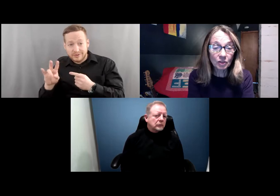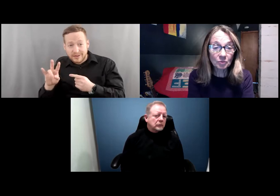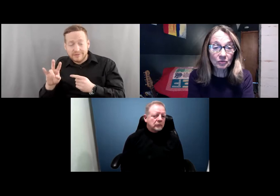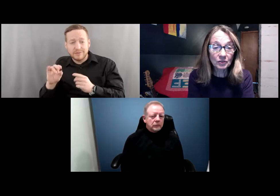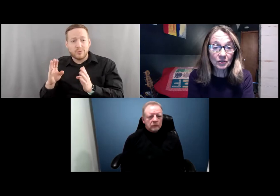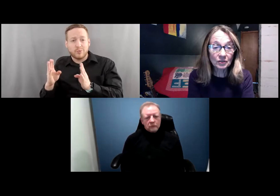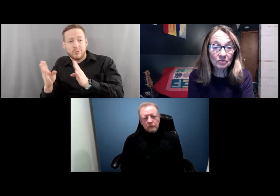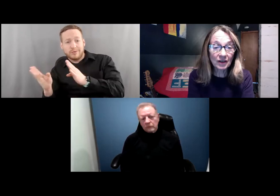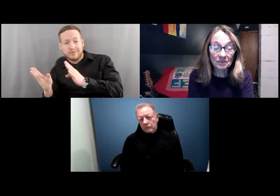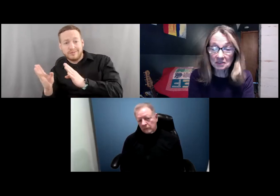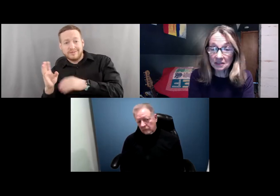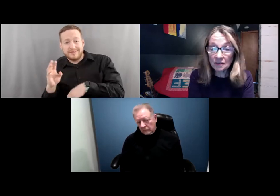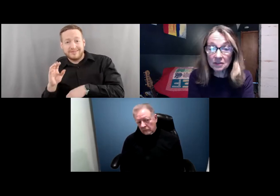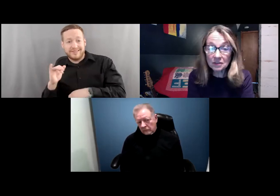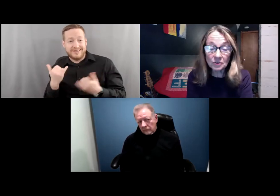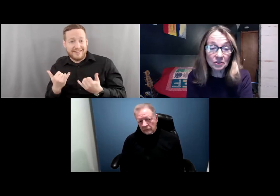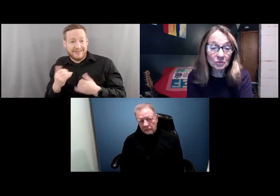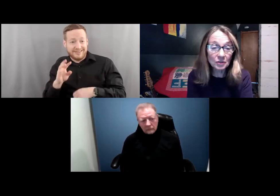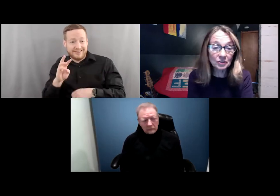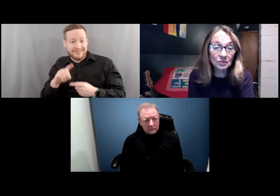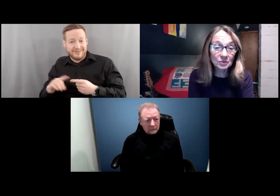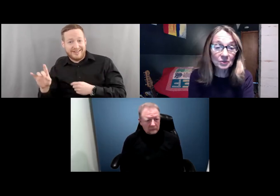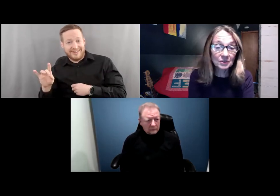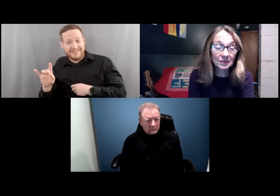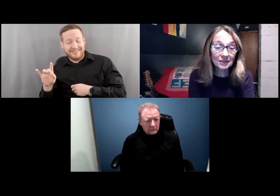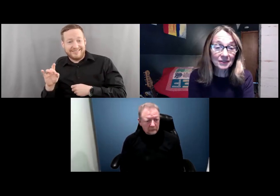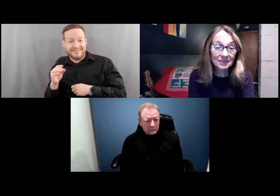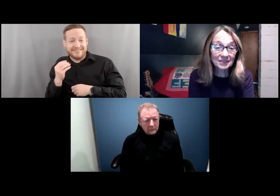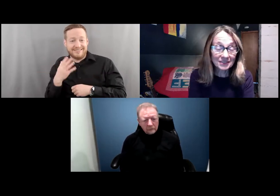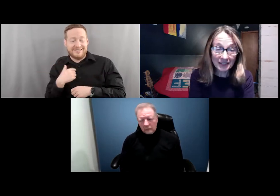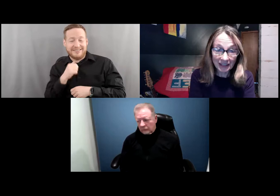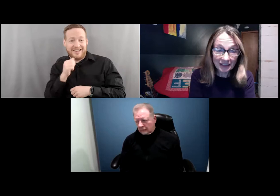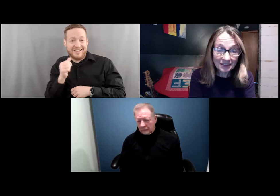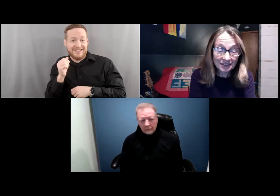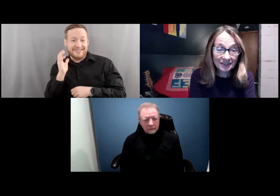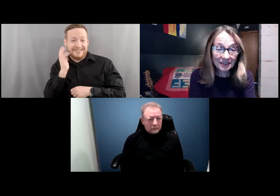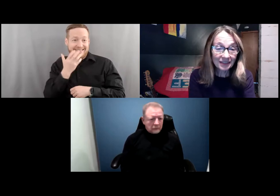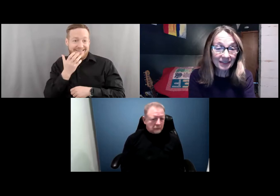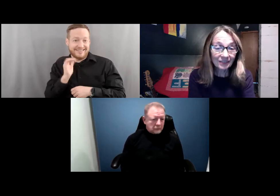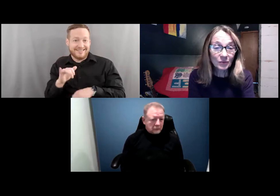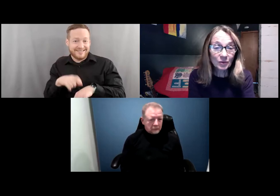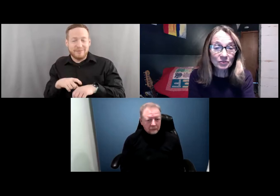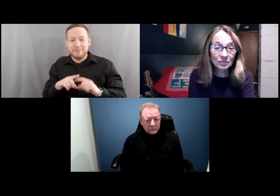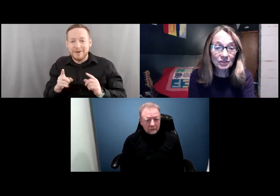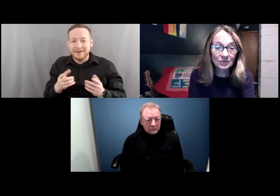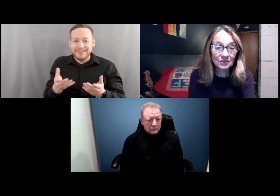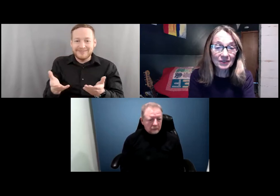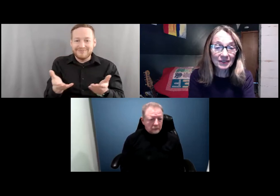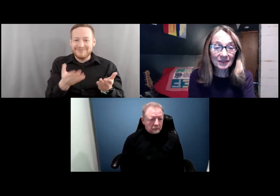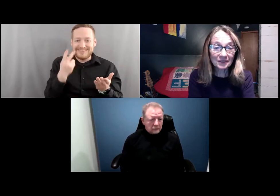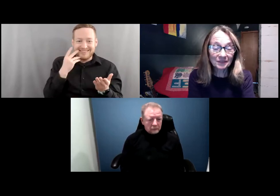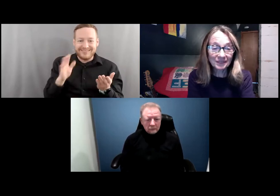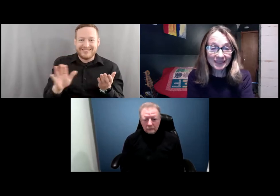do you prefer 5 to 7? Or do you want to do 6 to 8? What works for you?